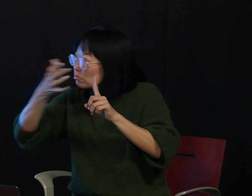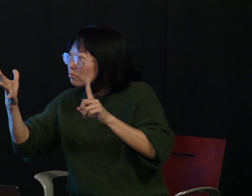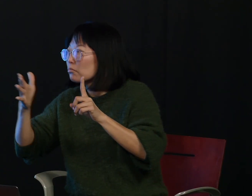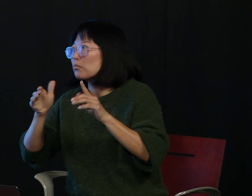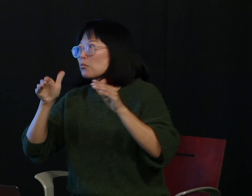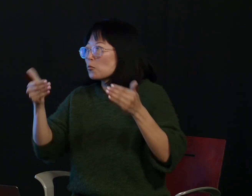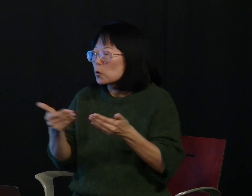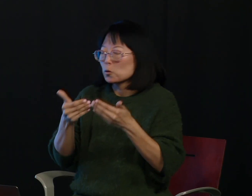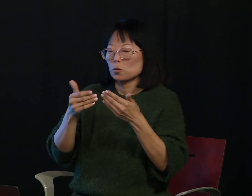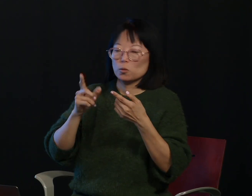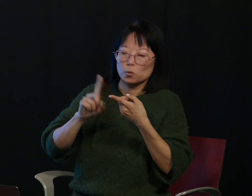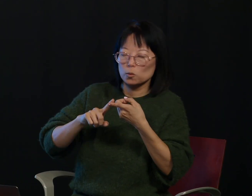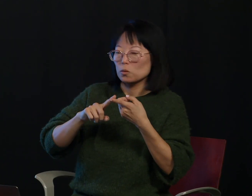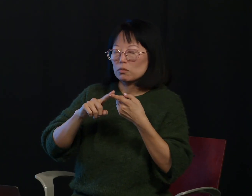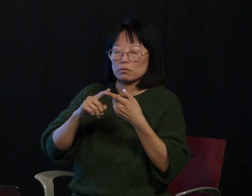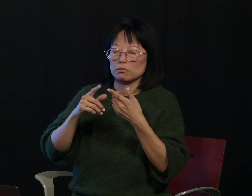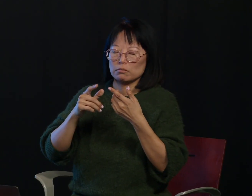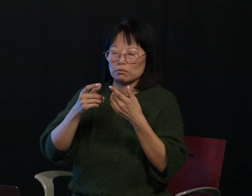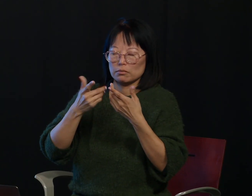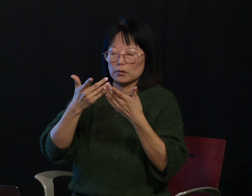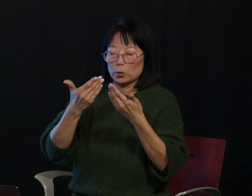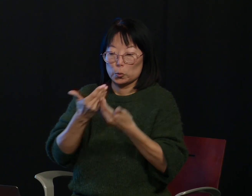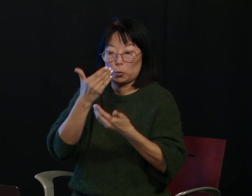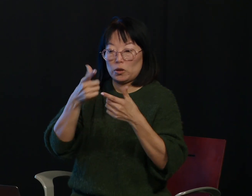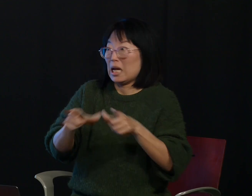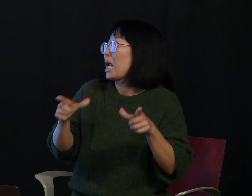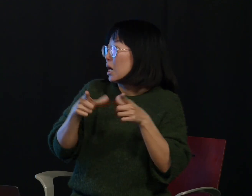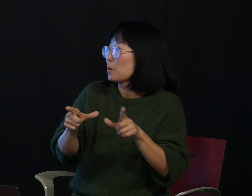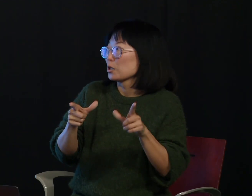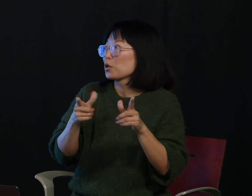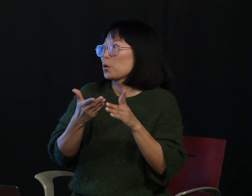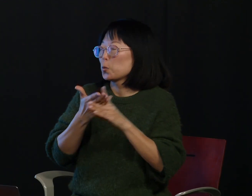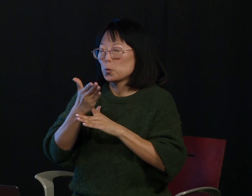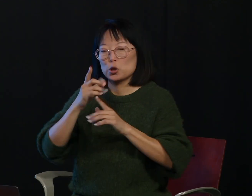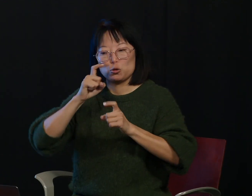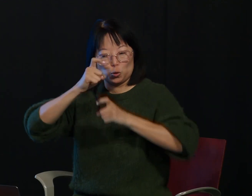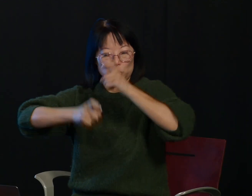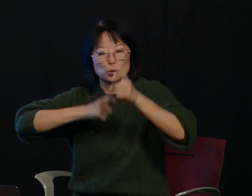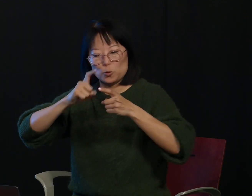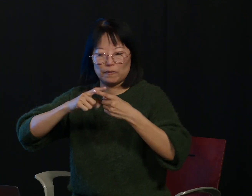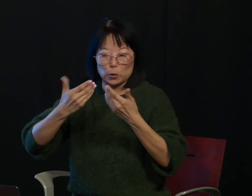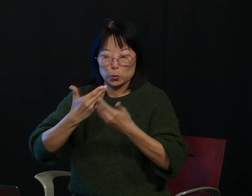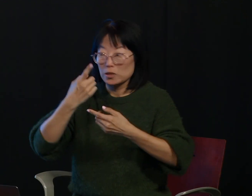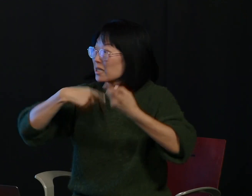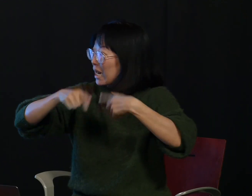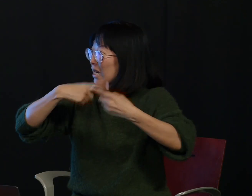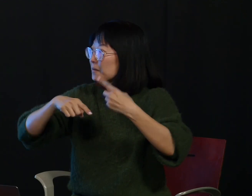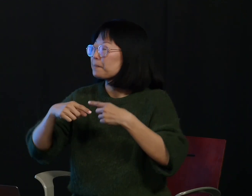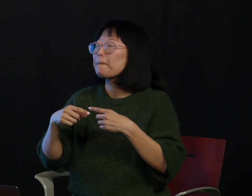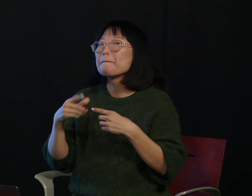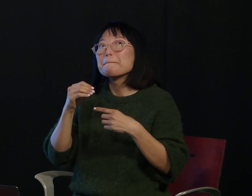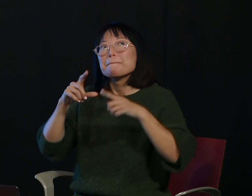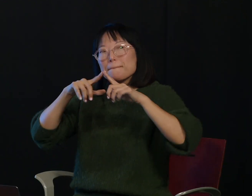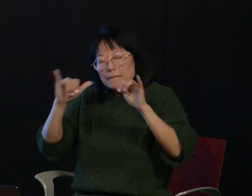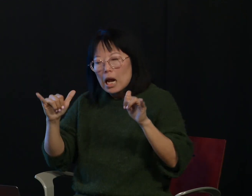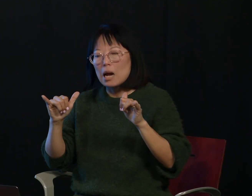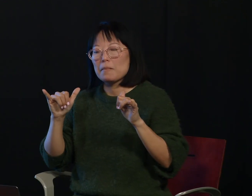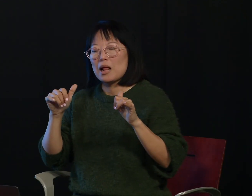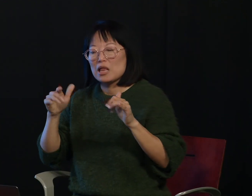advantage to expand on these notions with a new language, contributing to new signs. And at the same time,